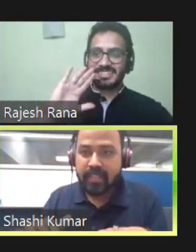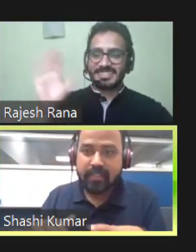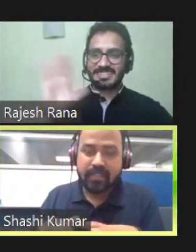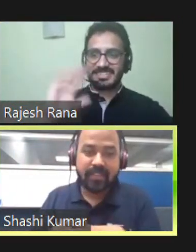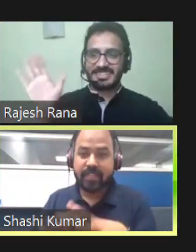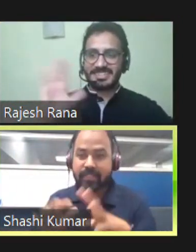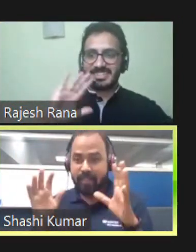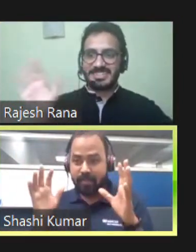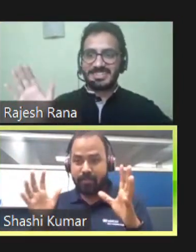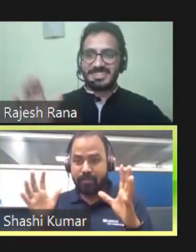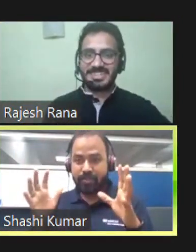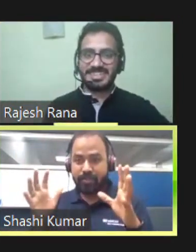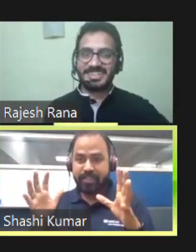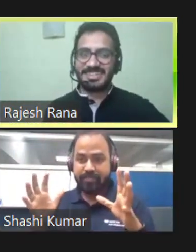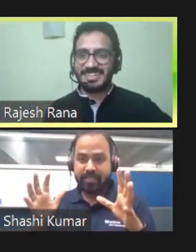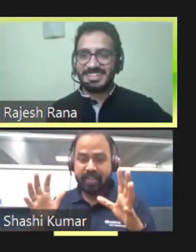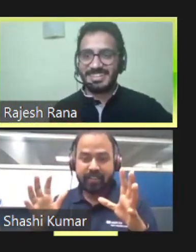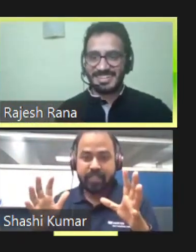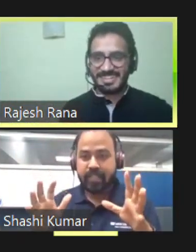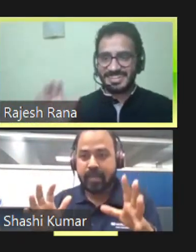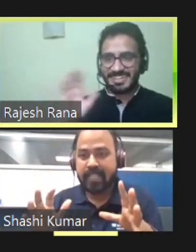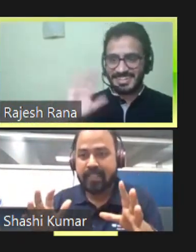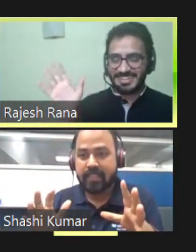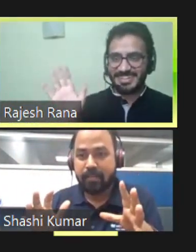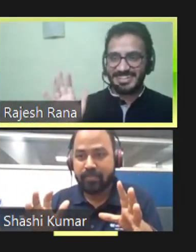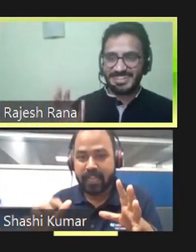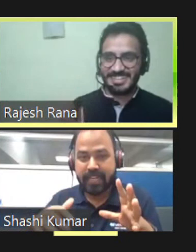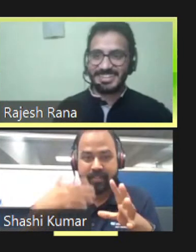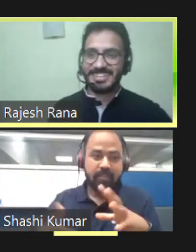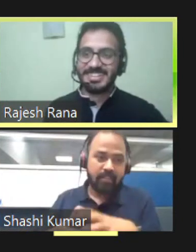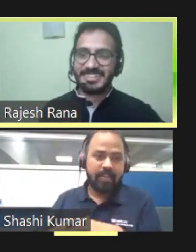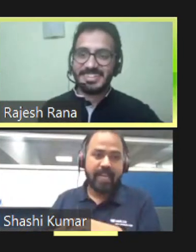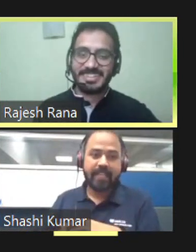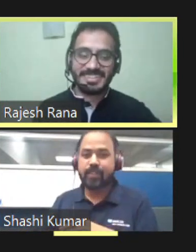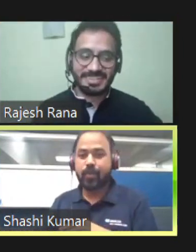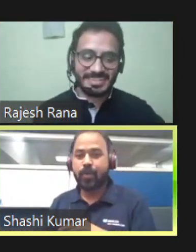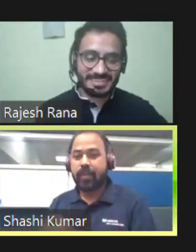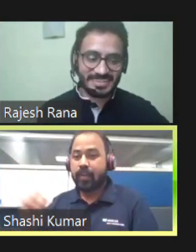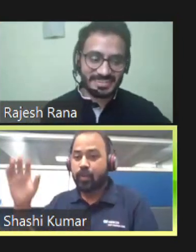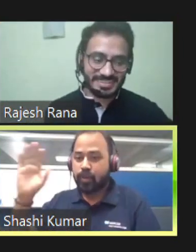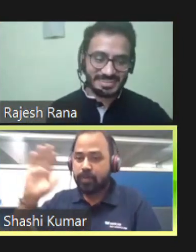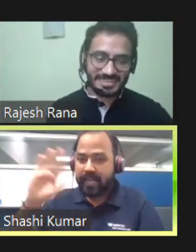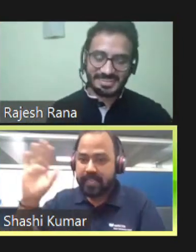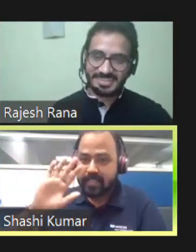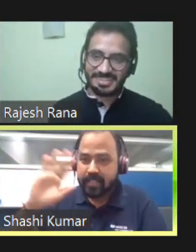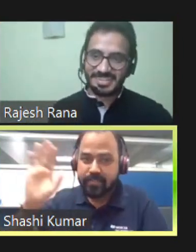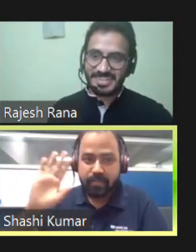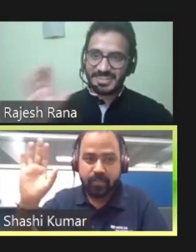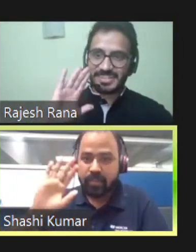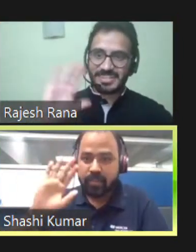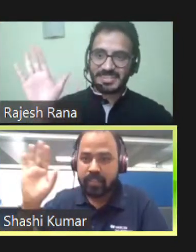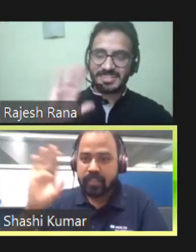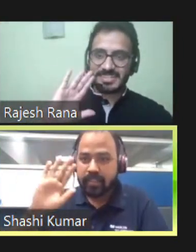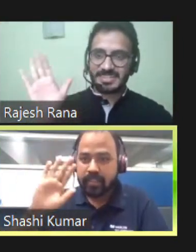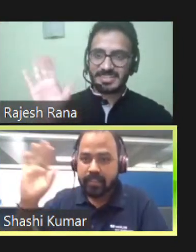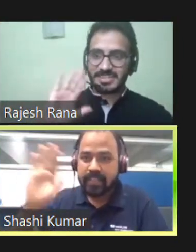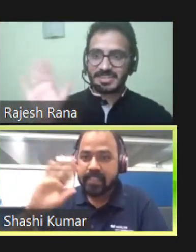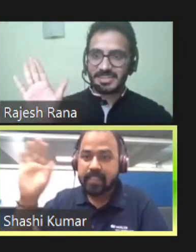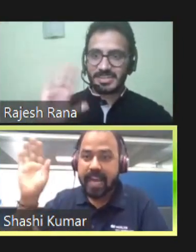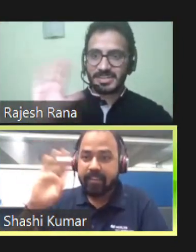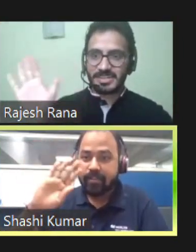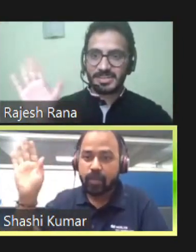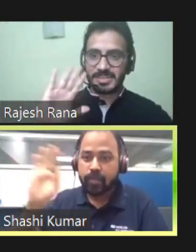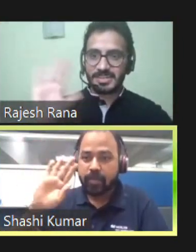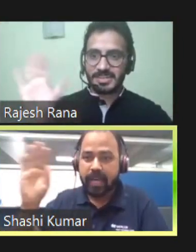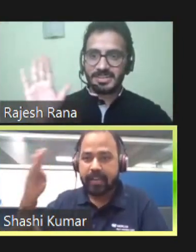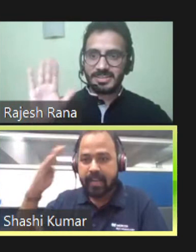with us. There's some interesting facts which are coming in a couple of slides next. So goodbye is just for the word. This is